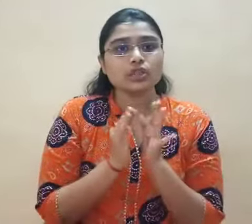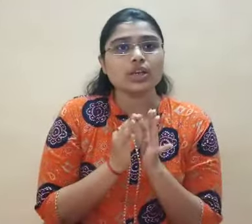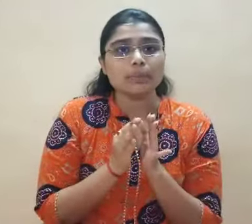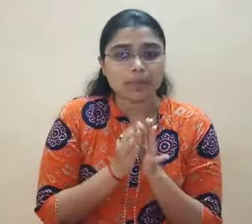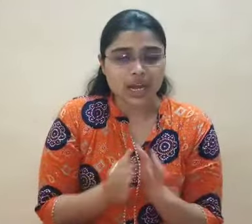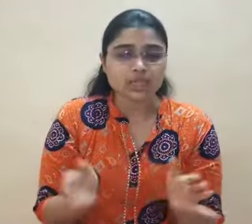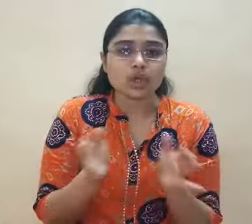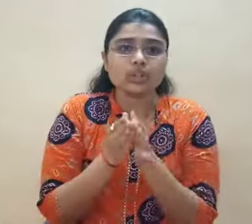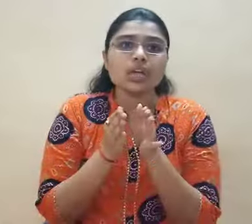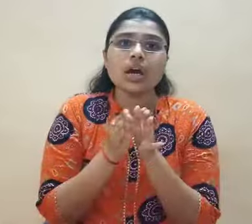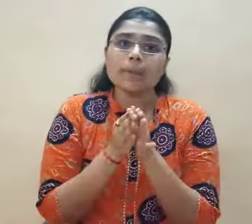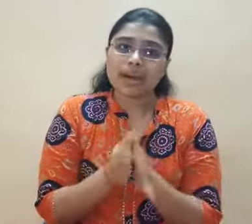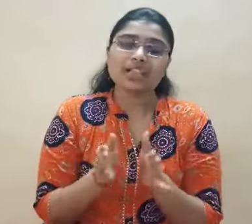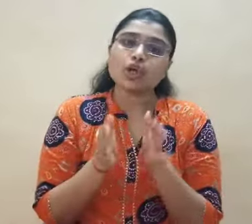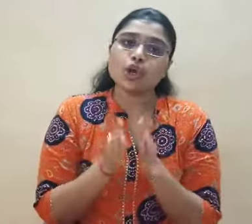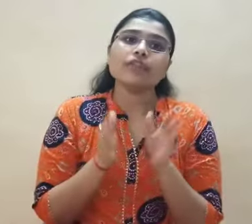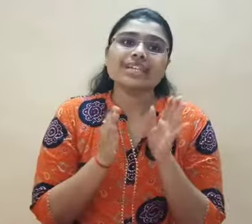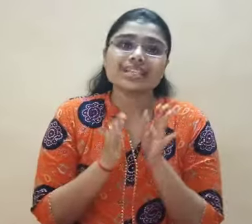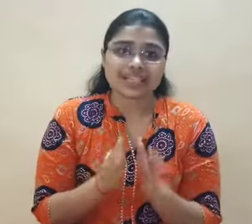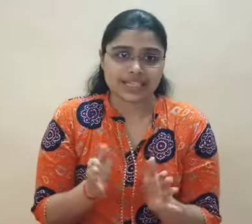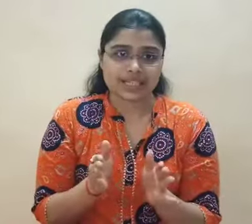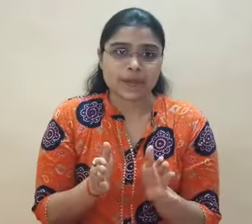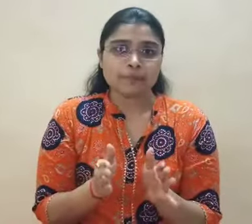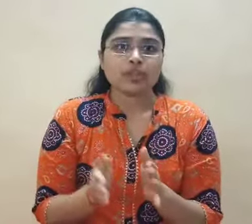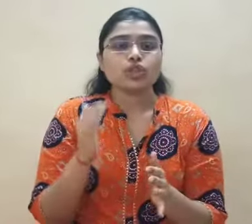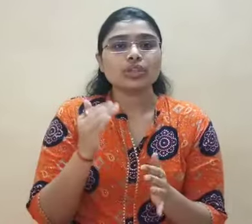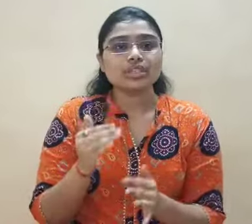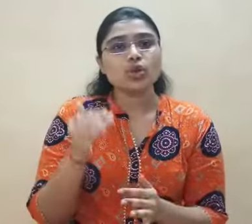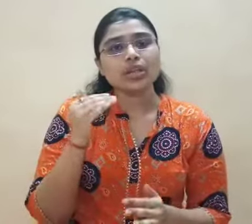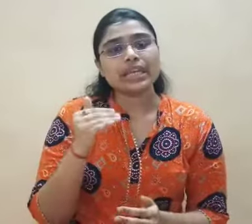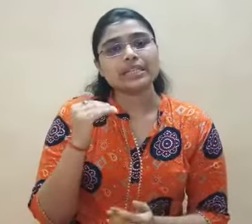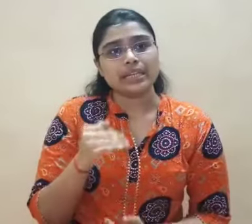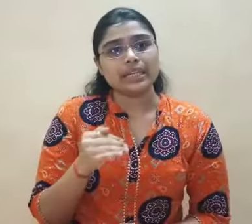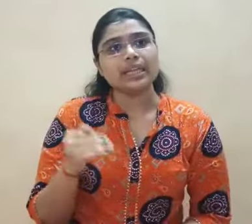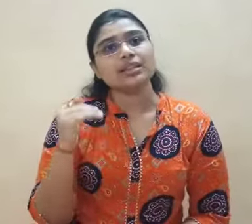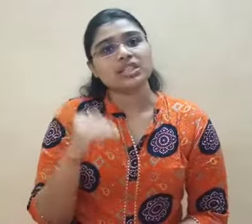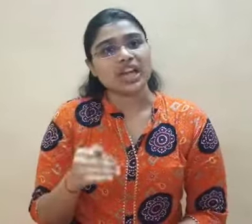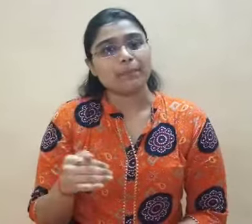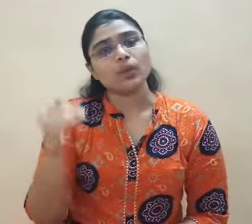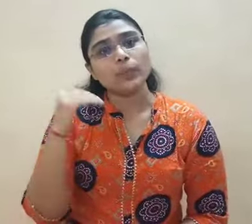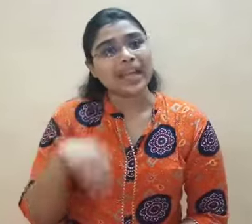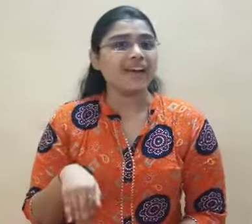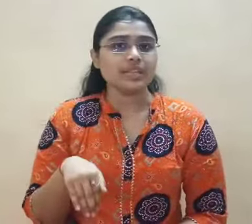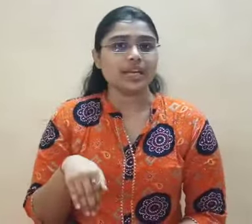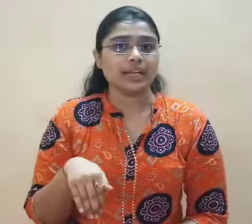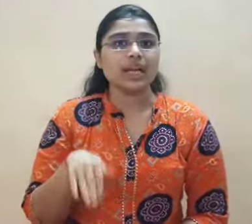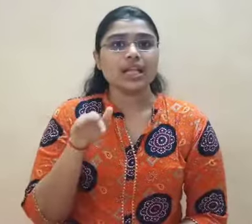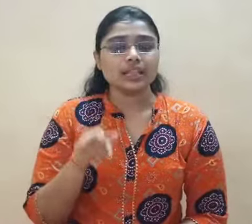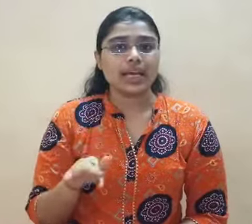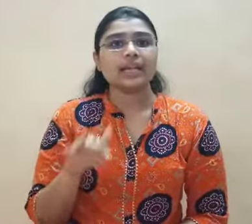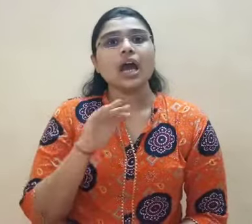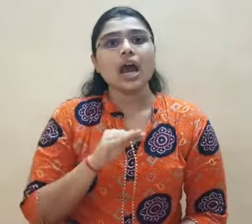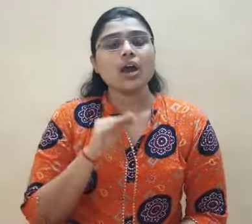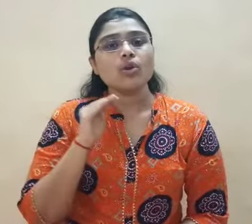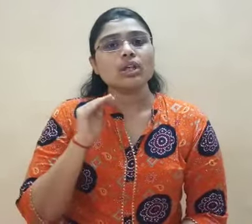the part or the path of success. So slowly and steadily in this chapter we have studied that how